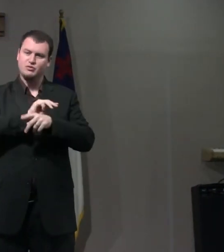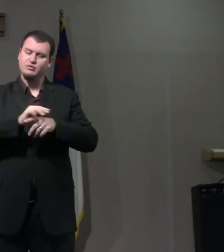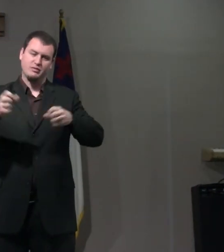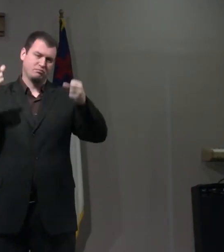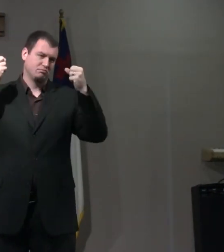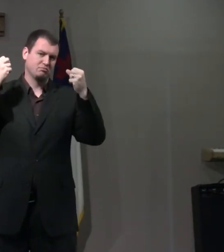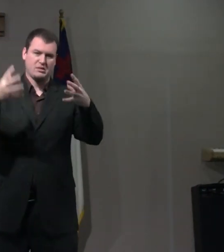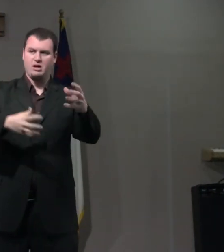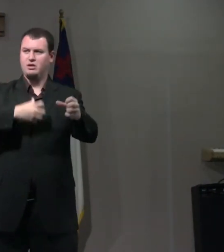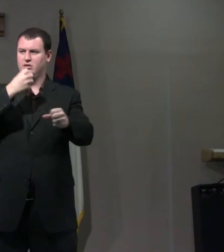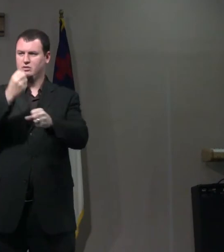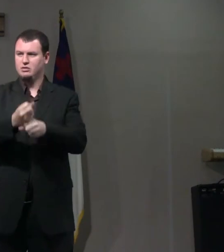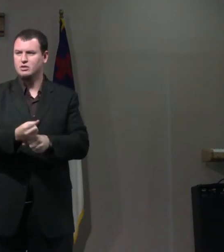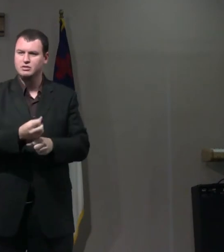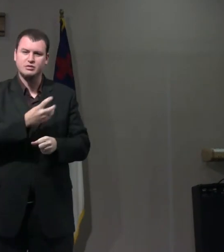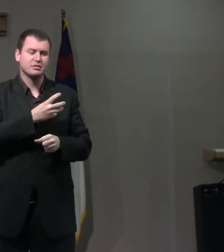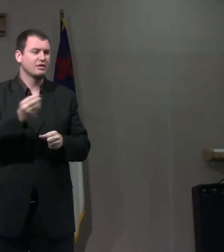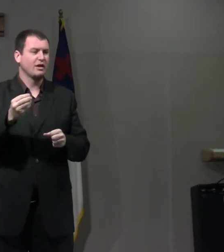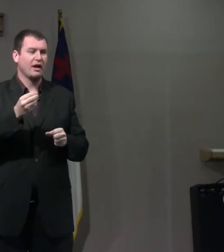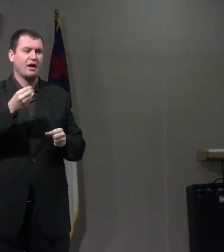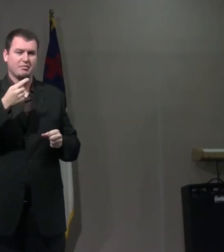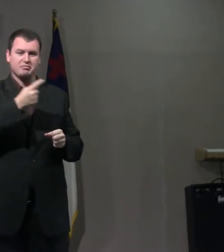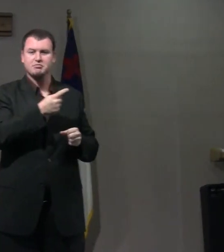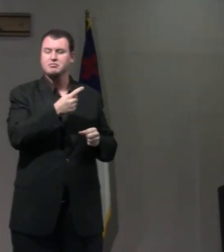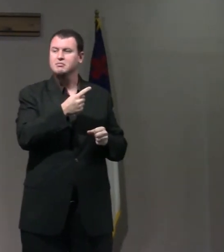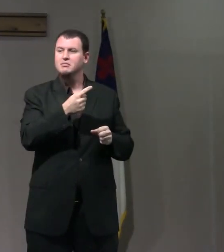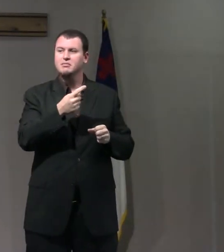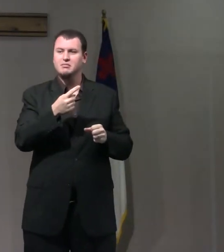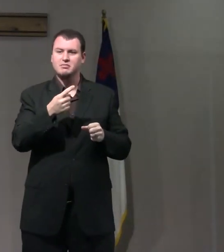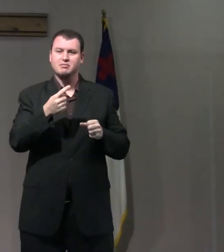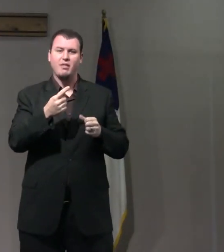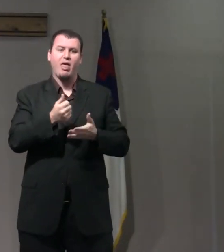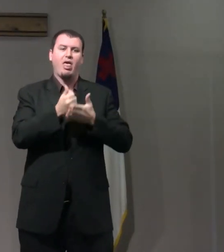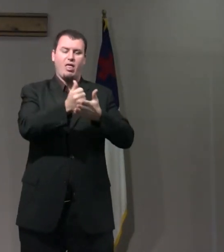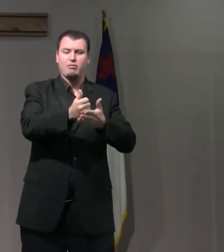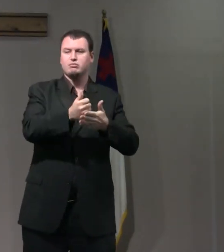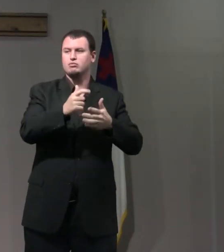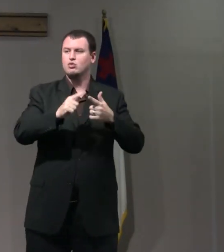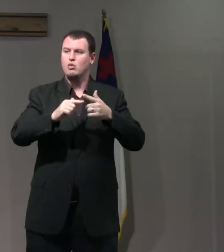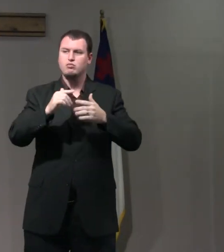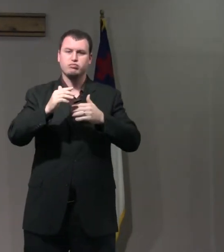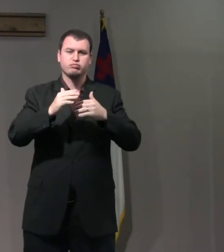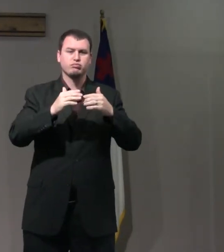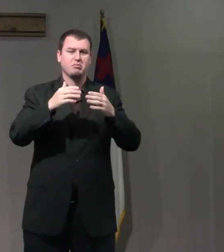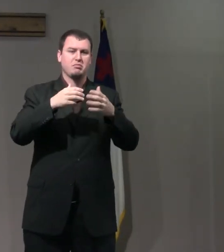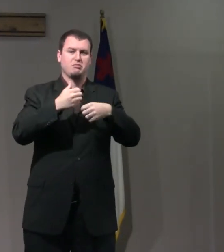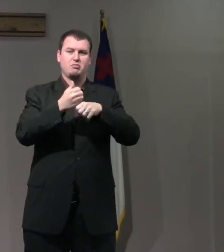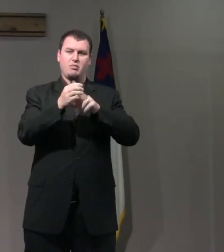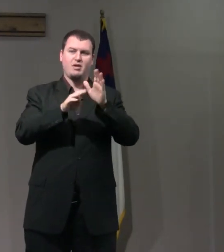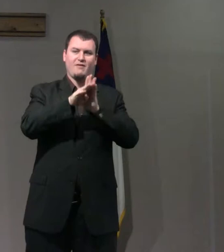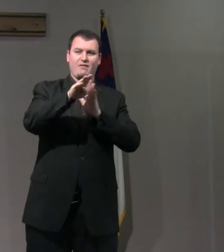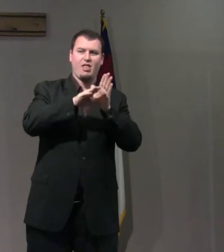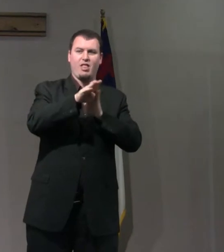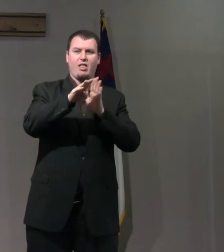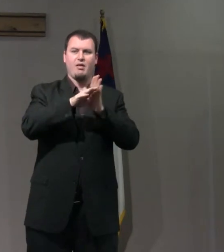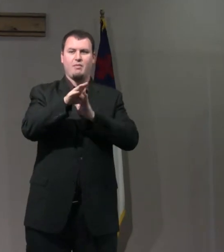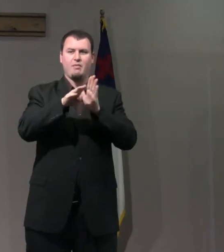He's been involved in the deaf ministry for many years. And he helped